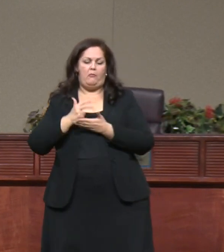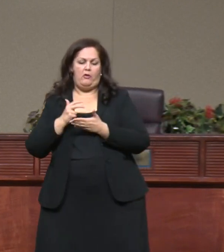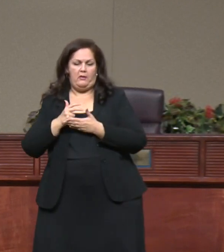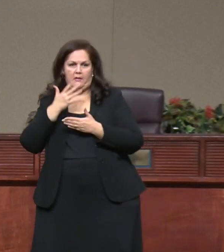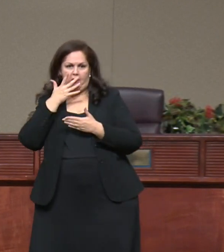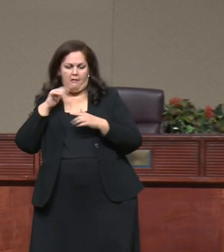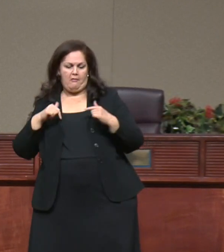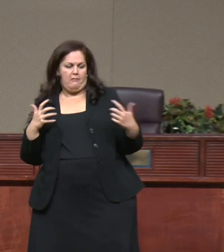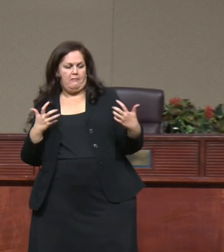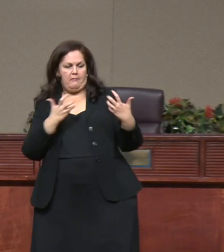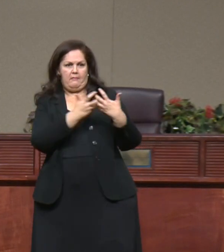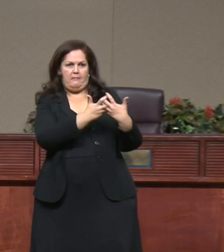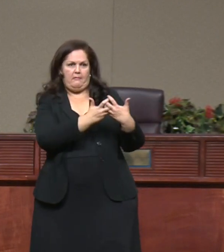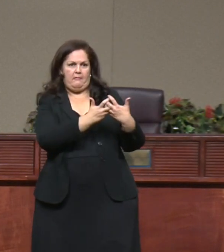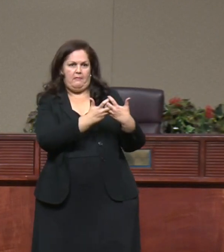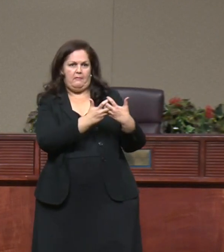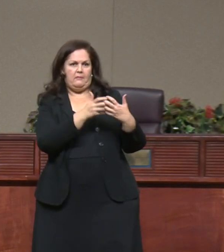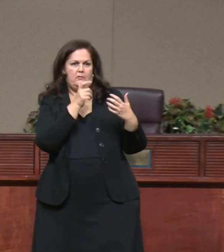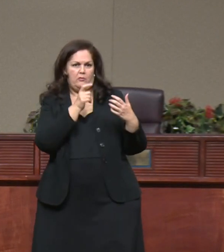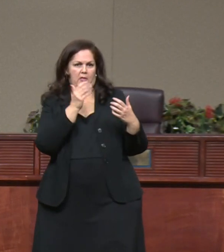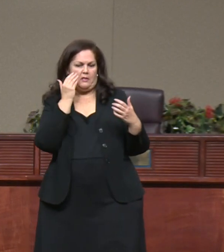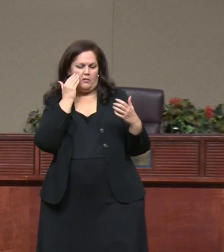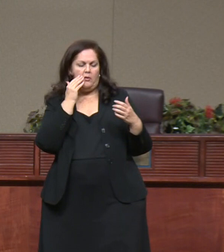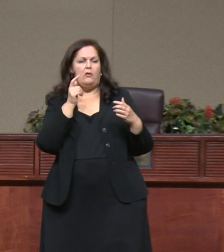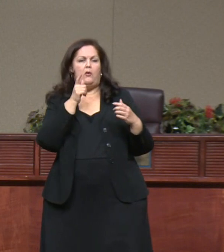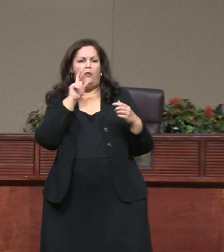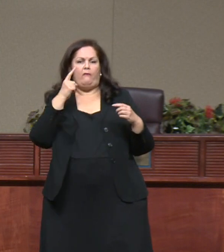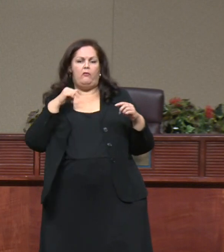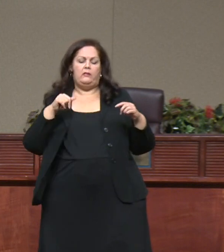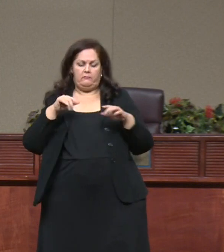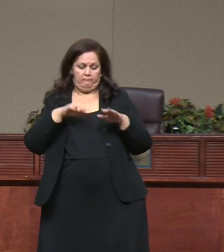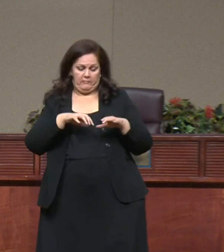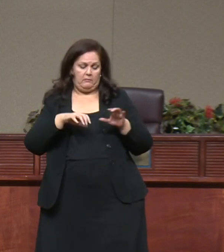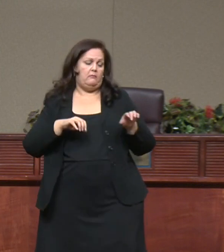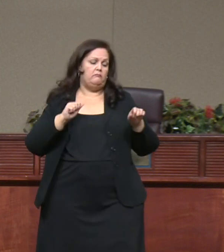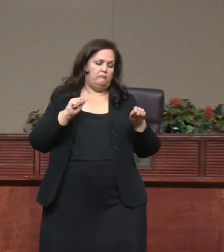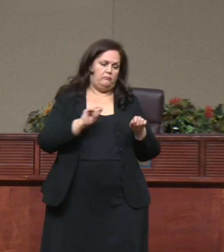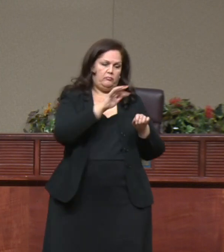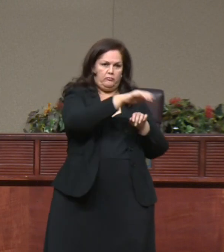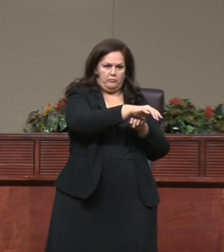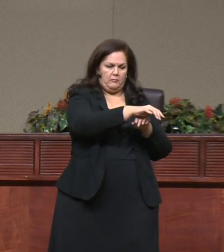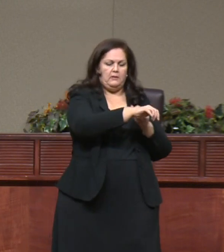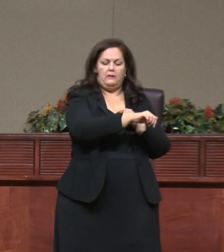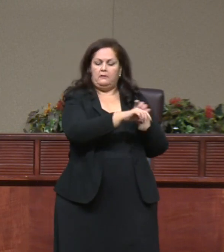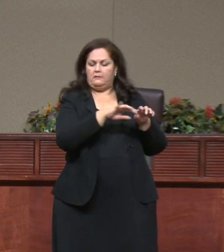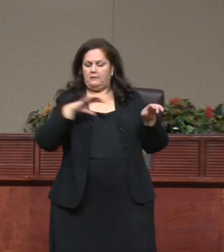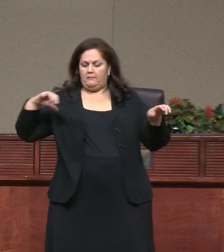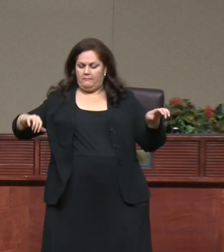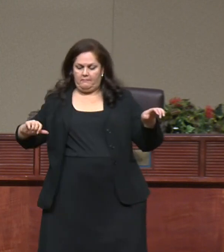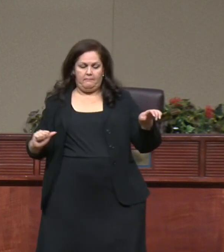and stagger the entrance and exit, and some steps that you can take. And this is kind of a social experiment in the